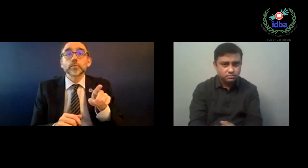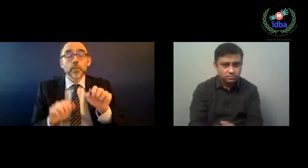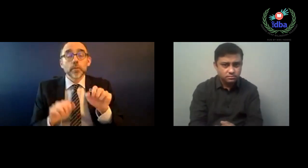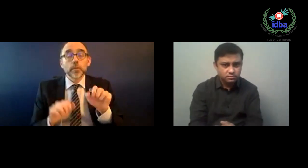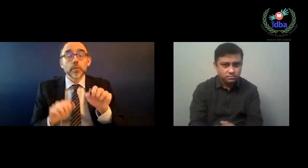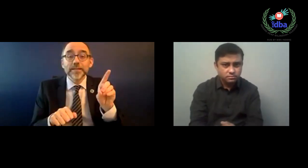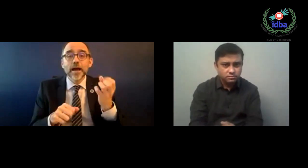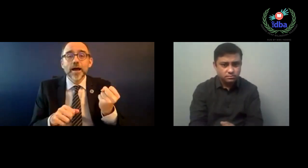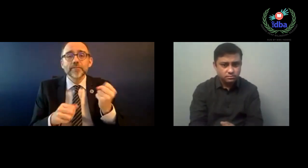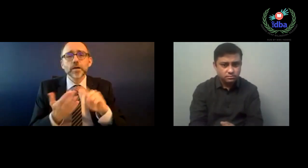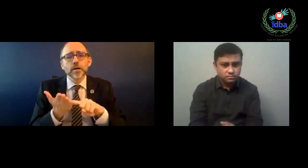So it's a good question.